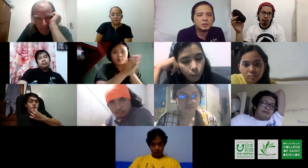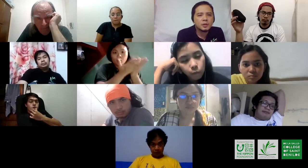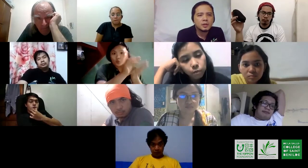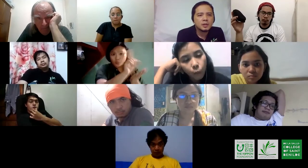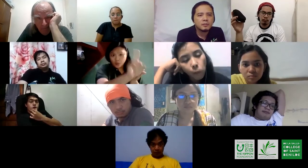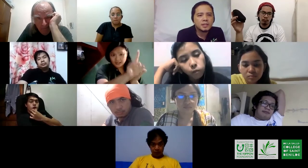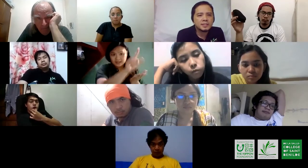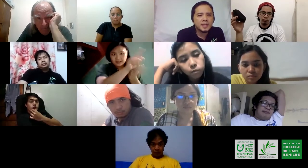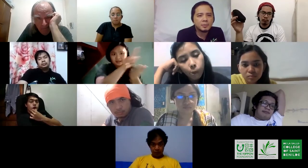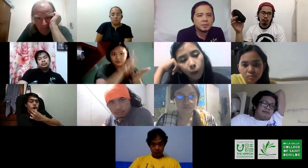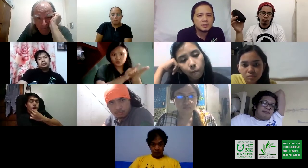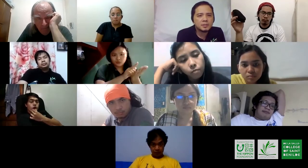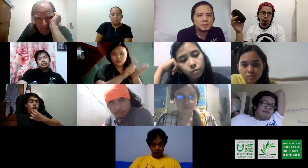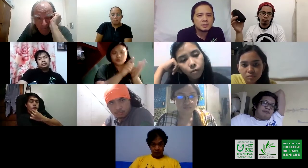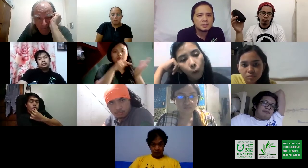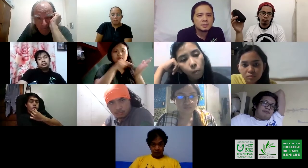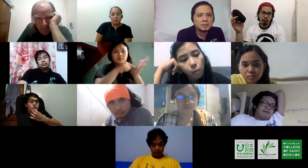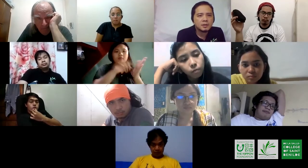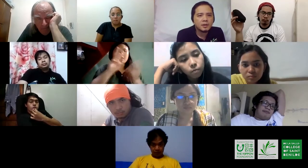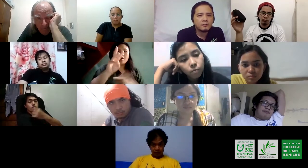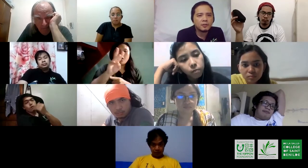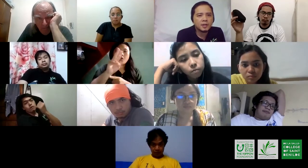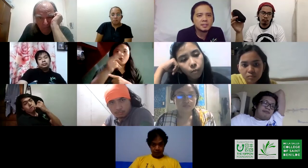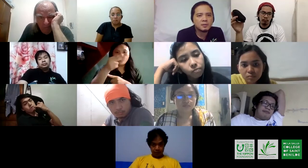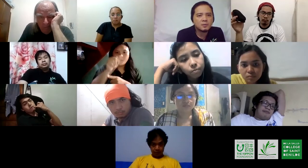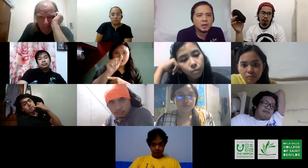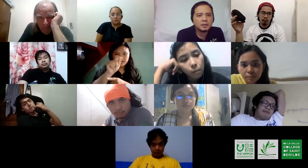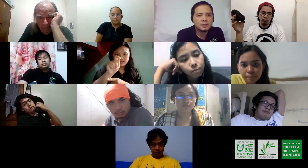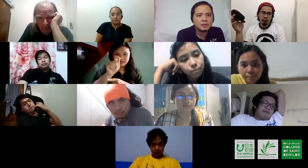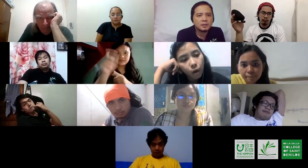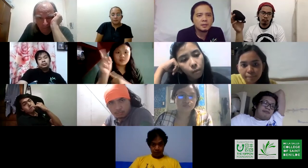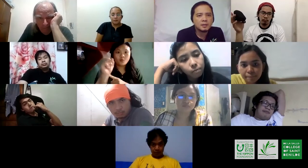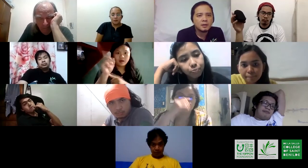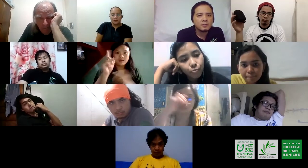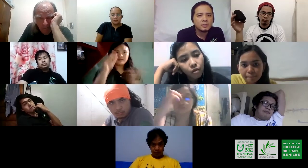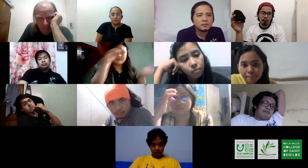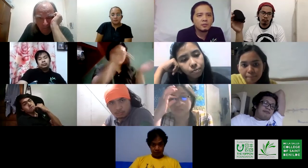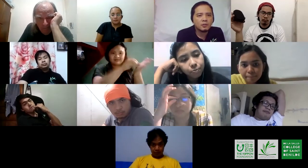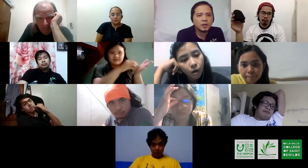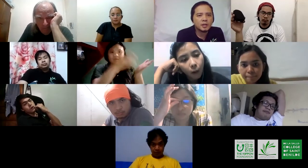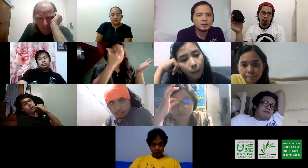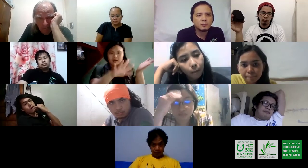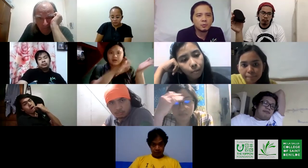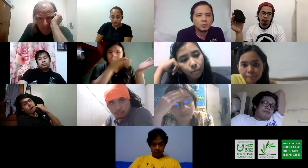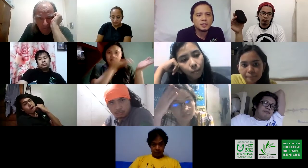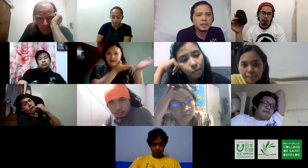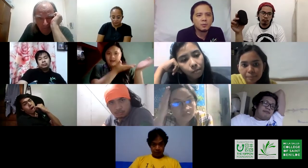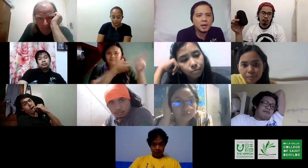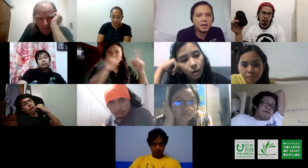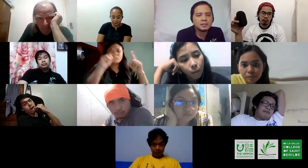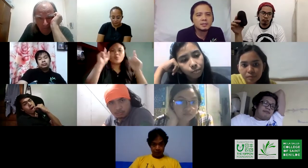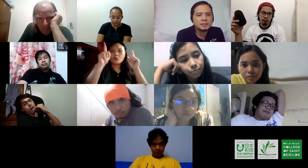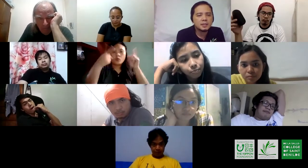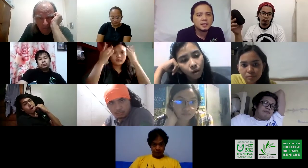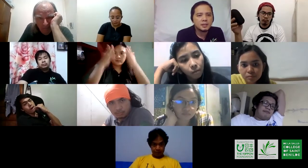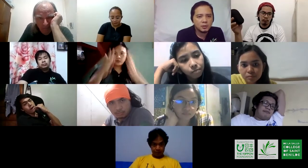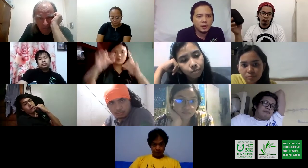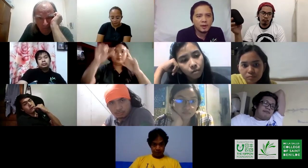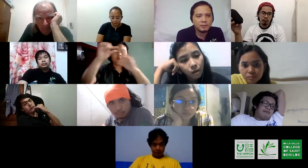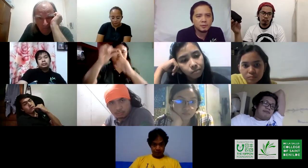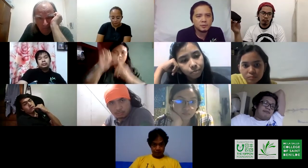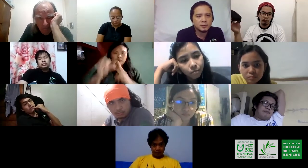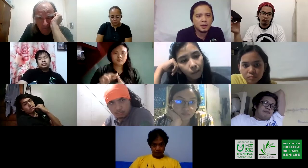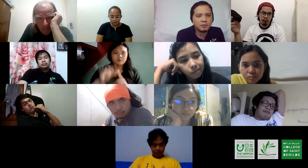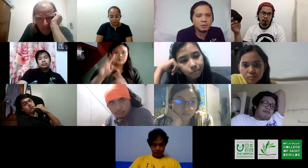do examples for lesson 1 for words like what,